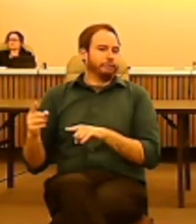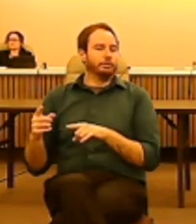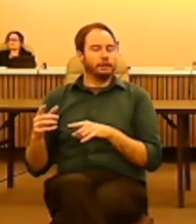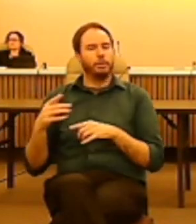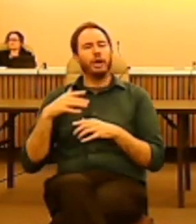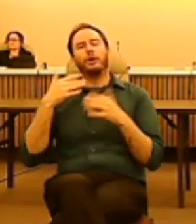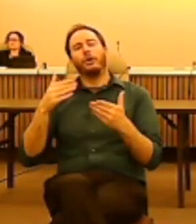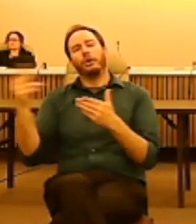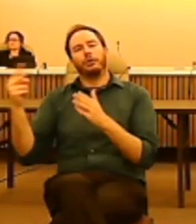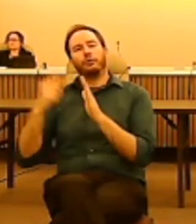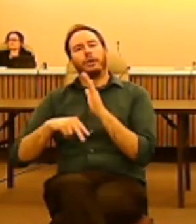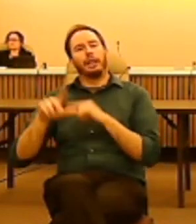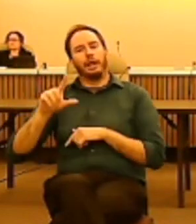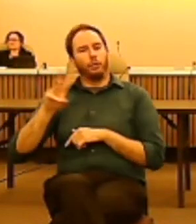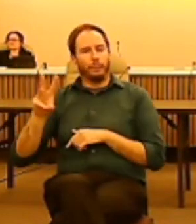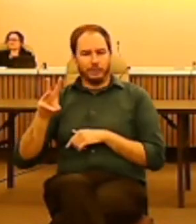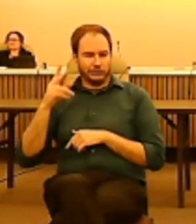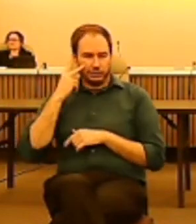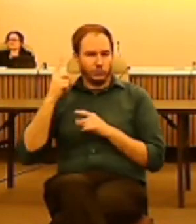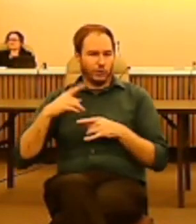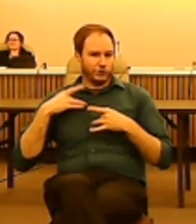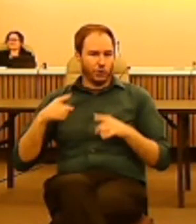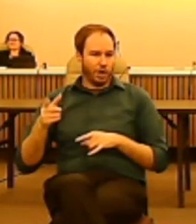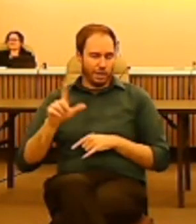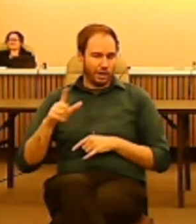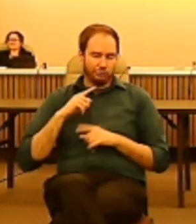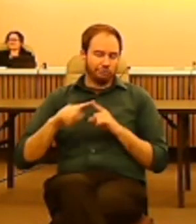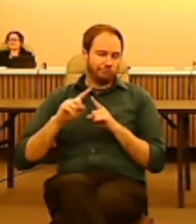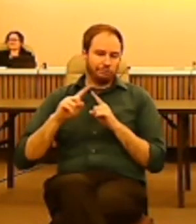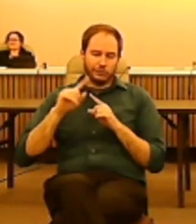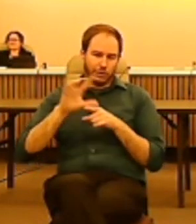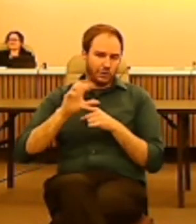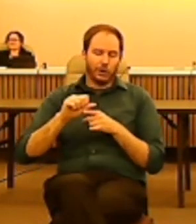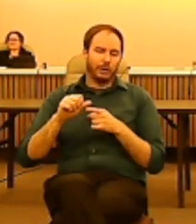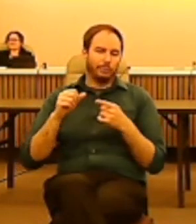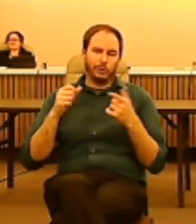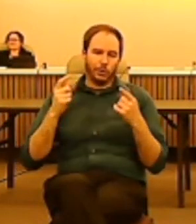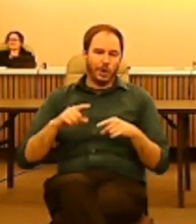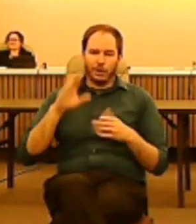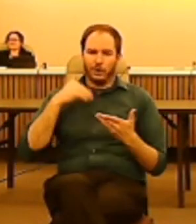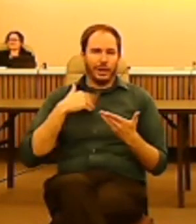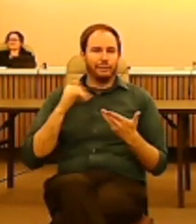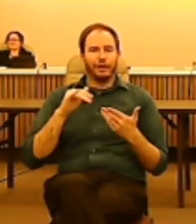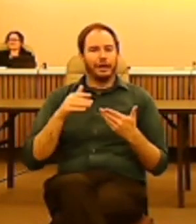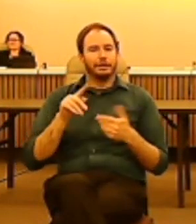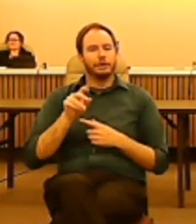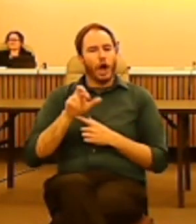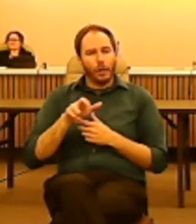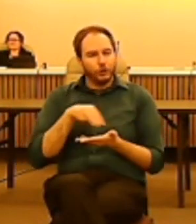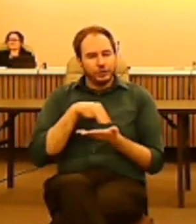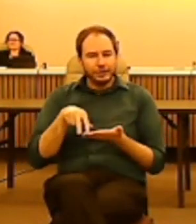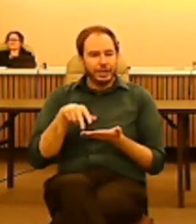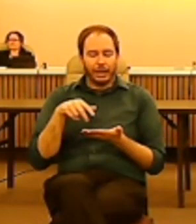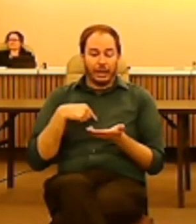the library website to see what's going on at the library. There's all kinds of awesome things, and there's some kind of a toddler dance thing coming up that's on my